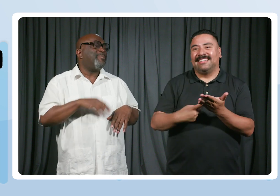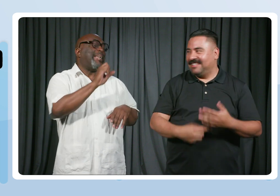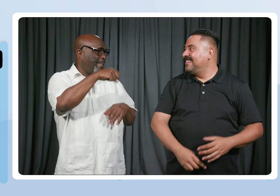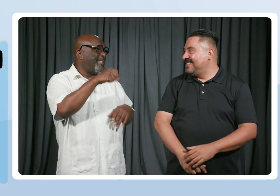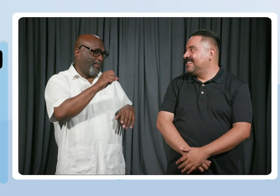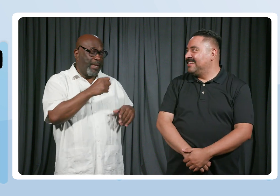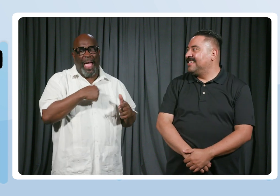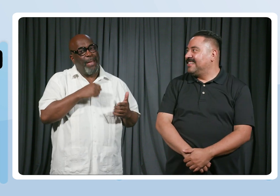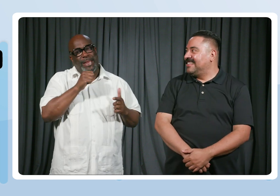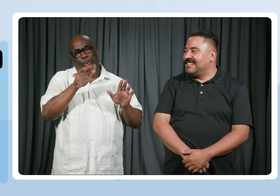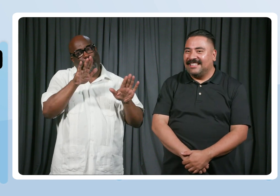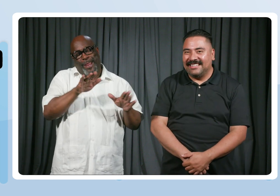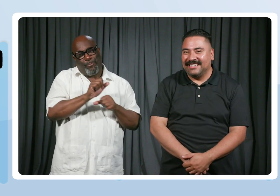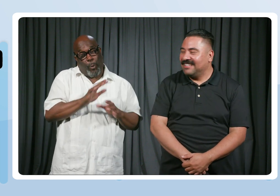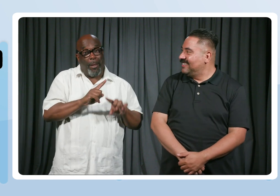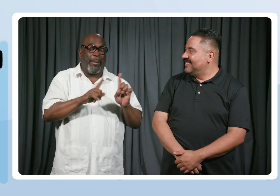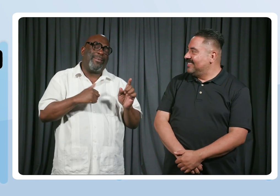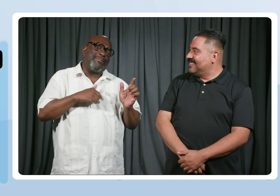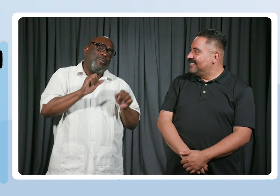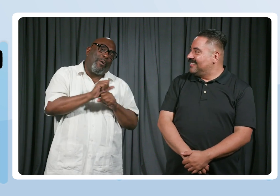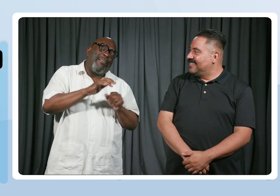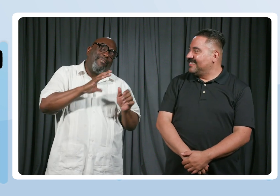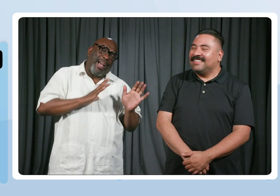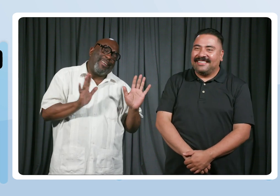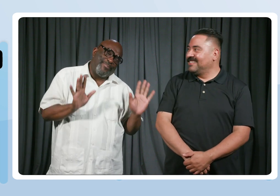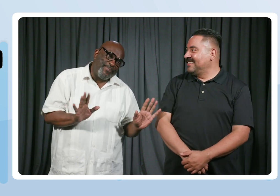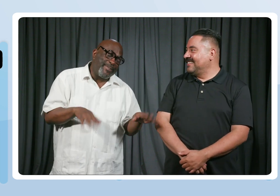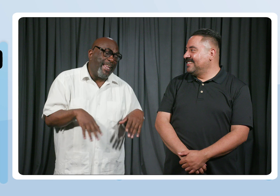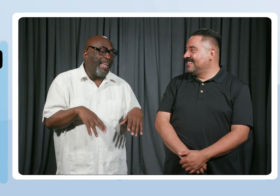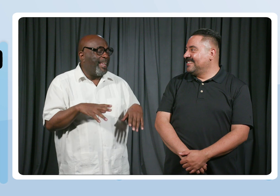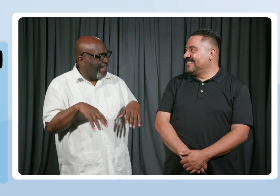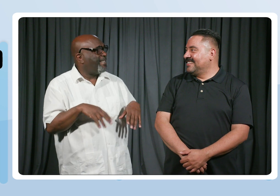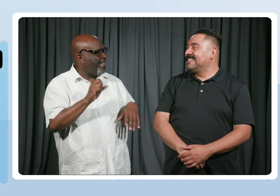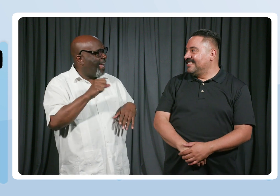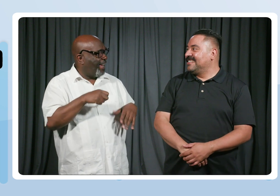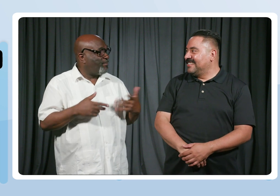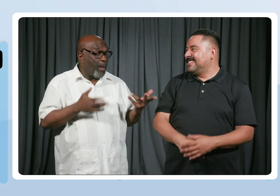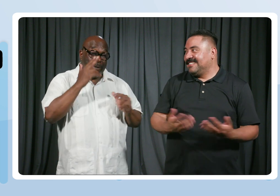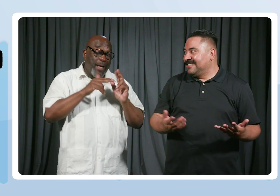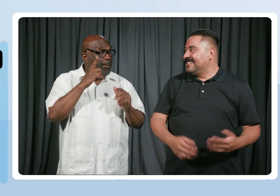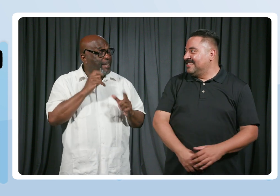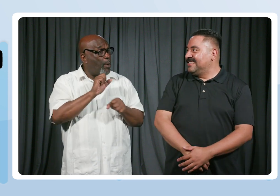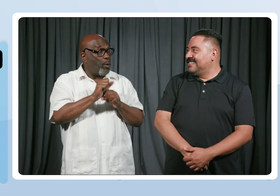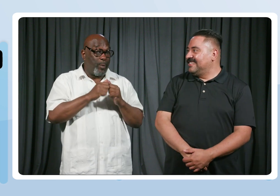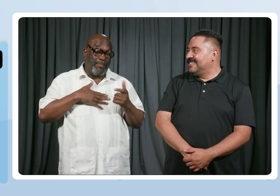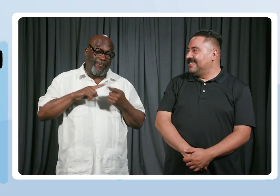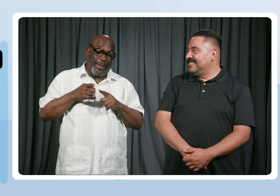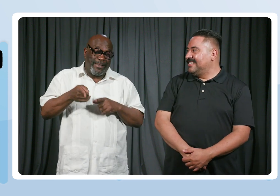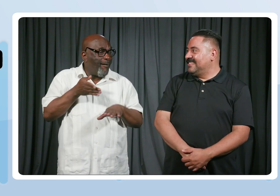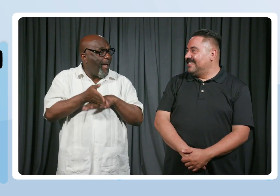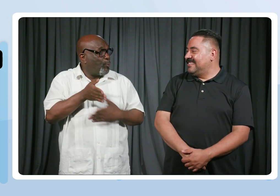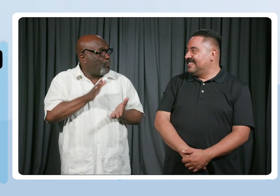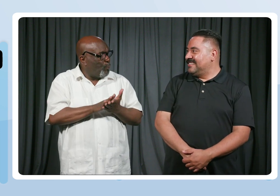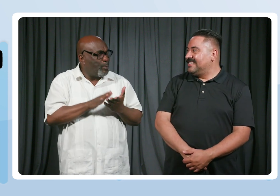probably not a great employee, but I was fine. And got the job done. Yeah, and it was fun because I worked with my friends and it was after school.